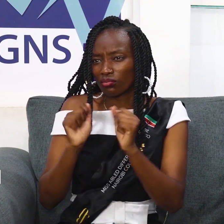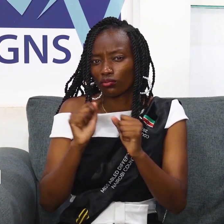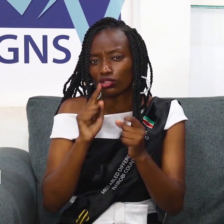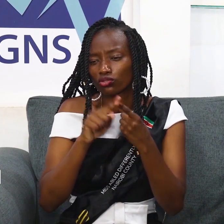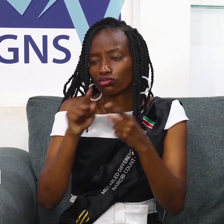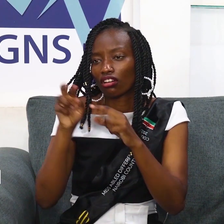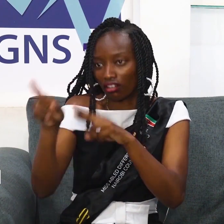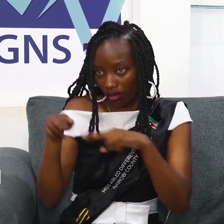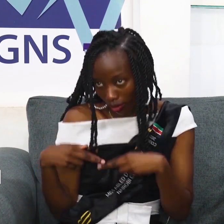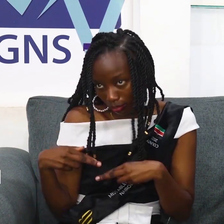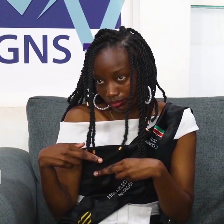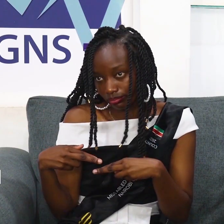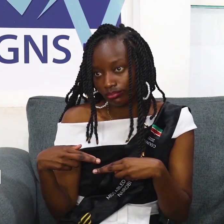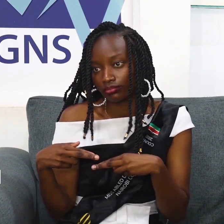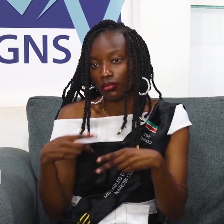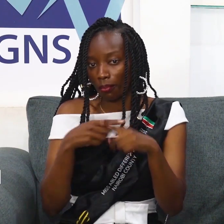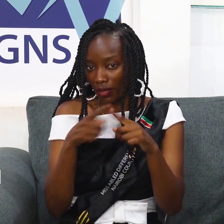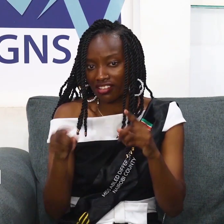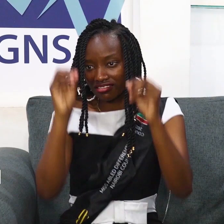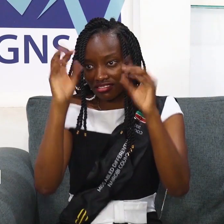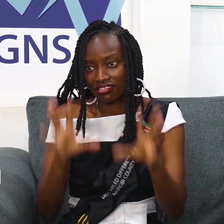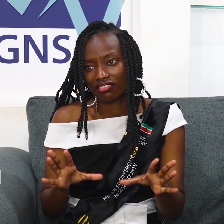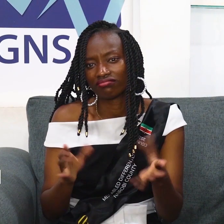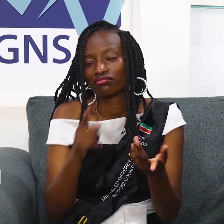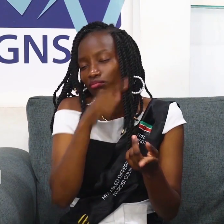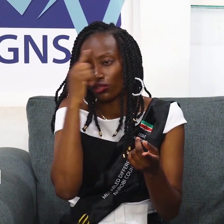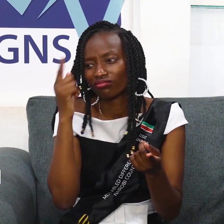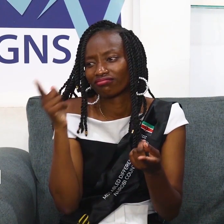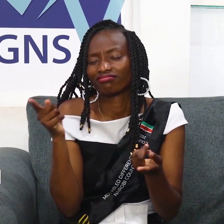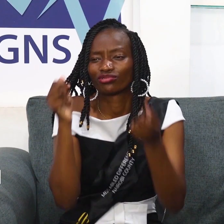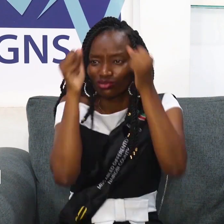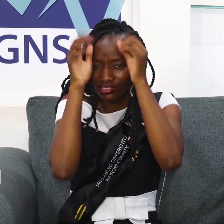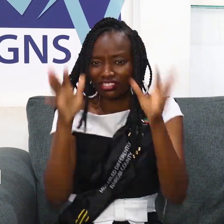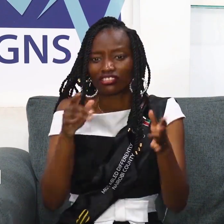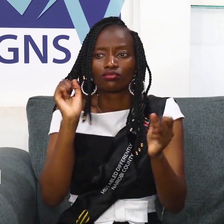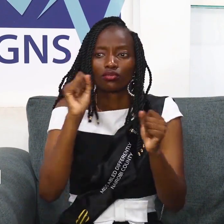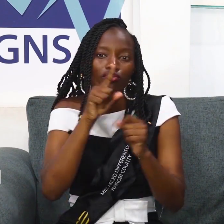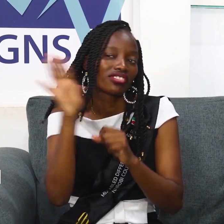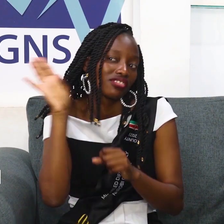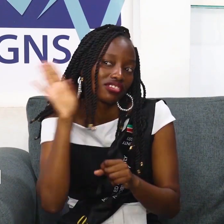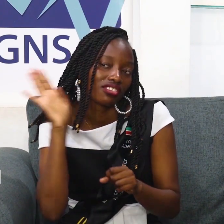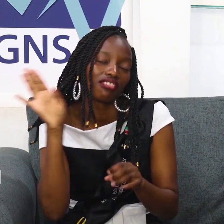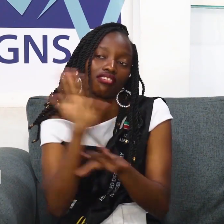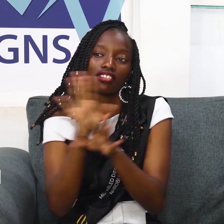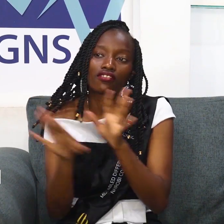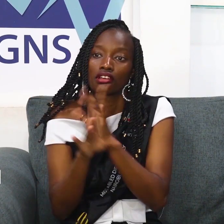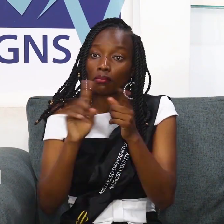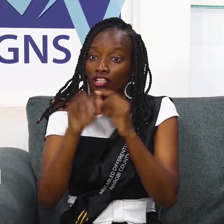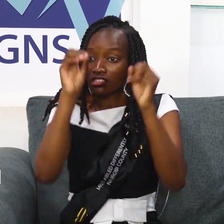teacher. But there were issues of rape with that teacher. And remember, the students